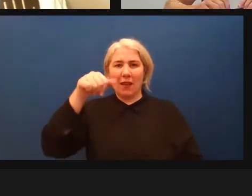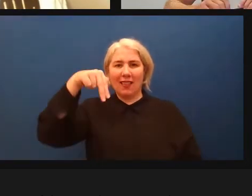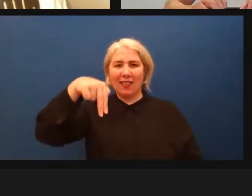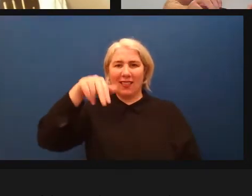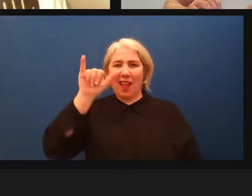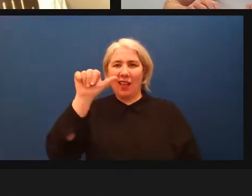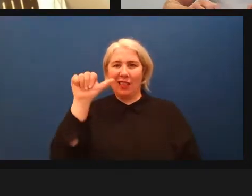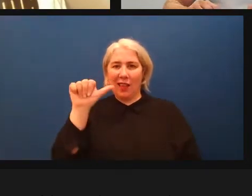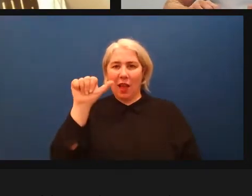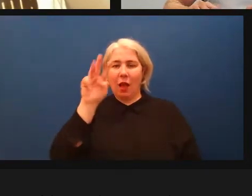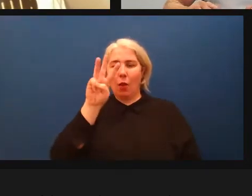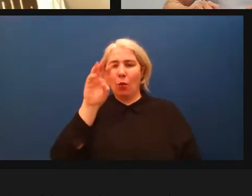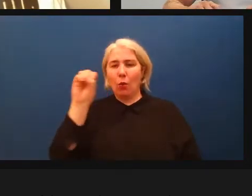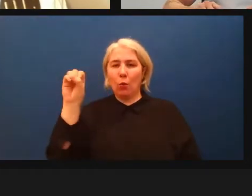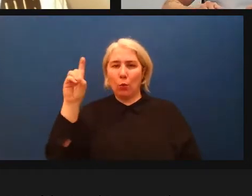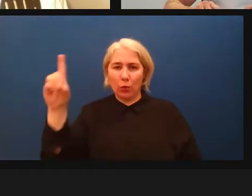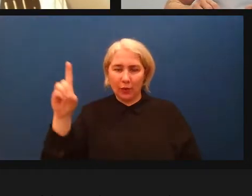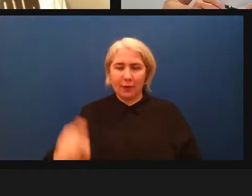bargain